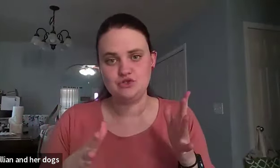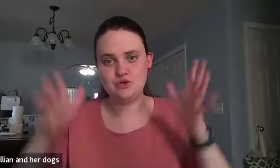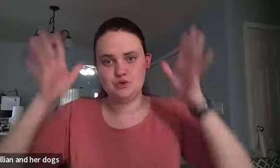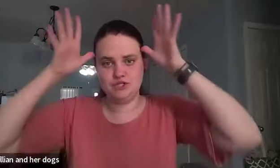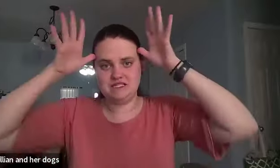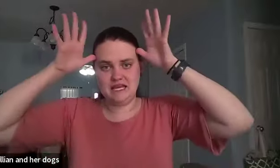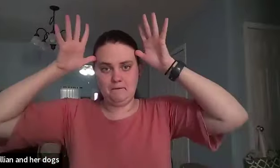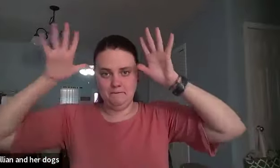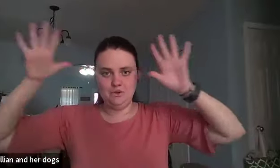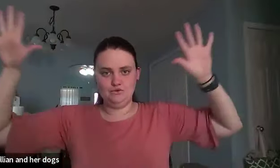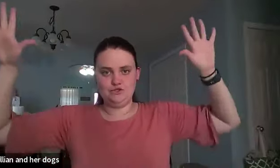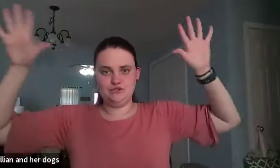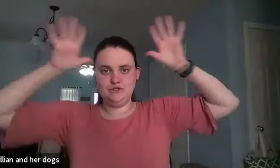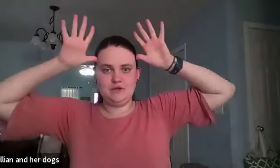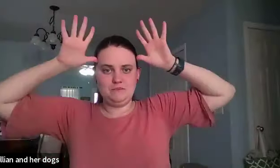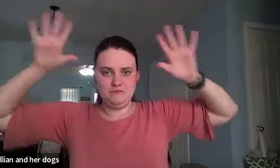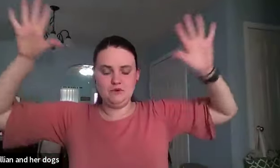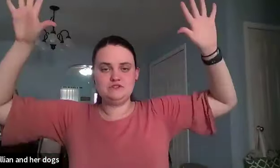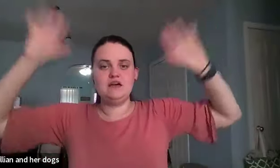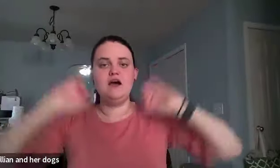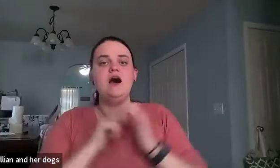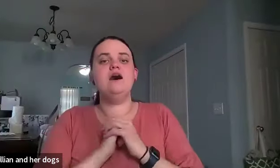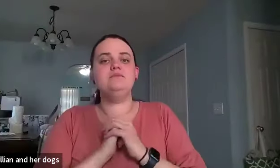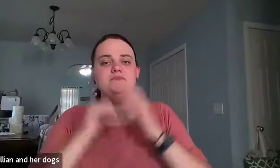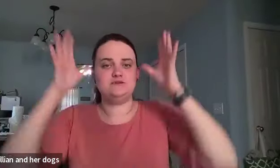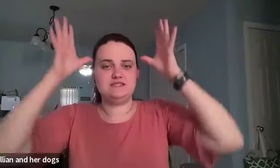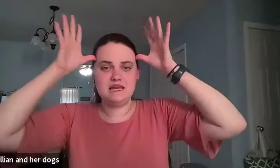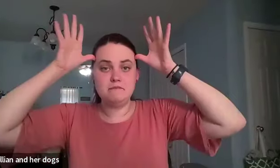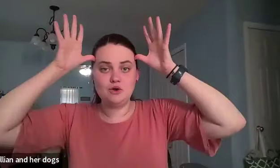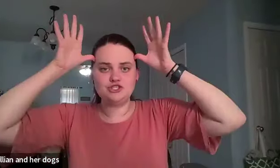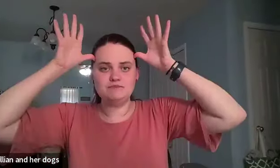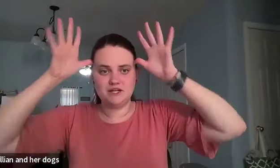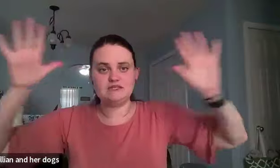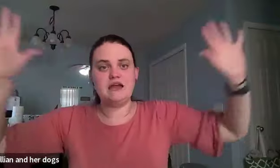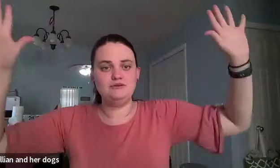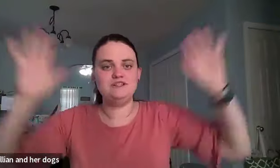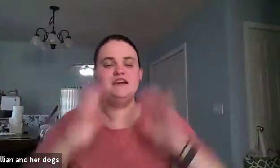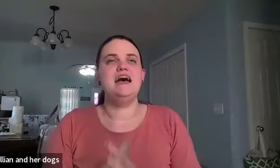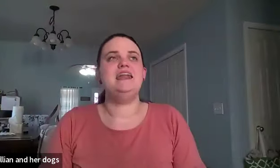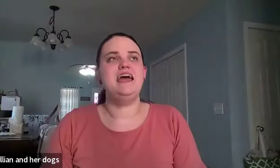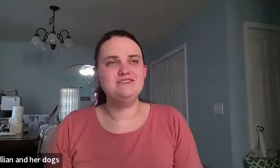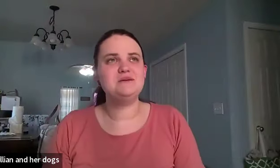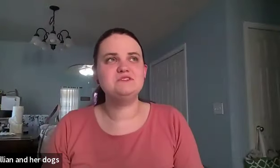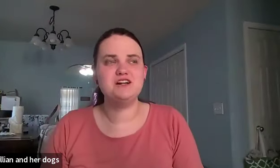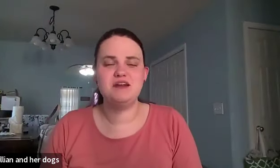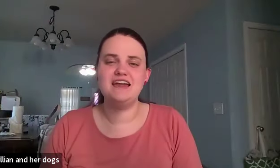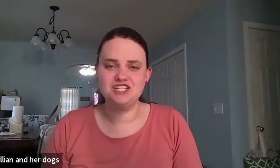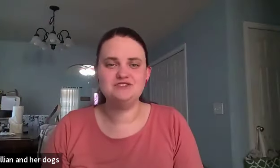moose, which is like moose, moose. So it's the same motion, but it goes out. And every time we talk about it, I